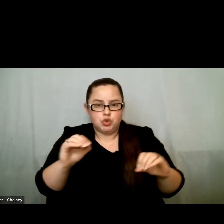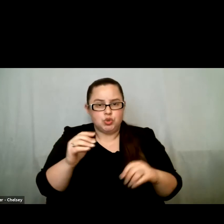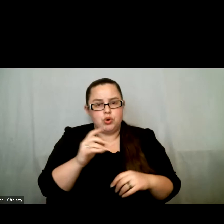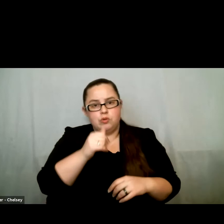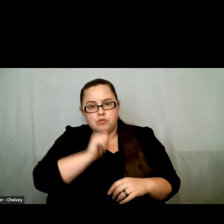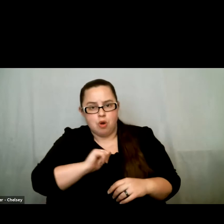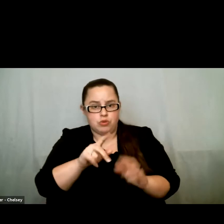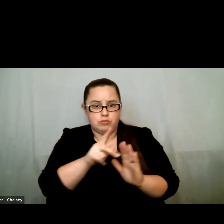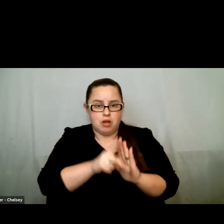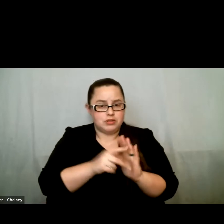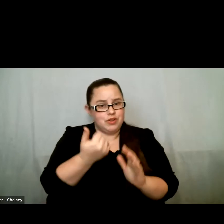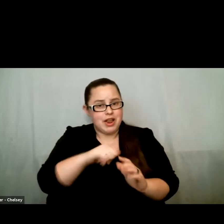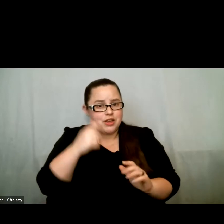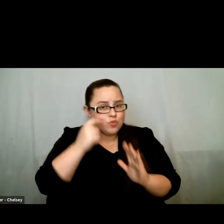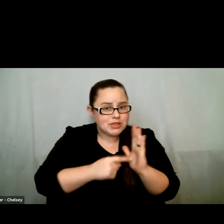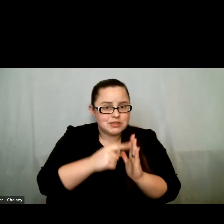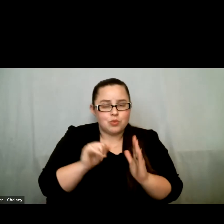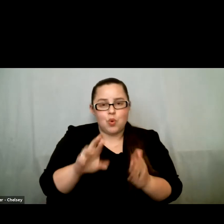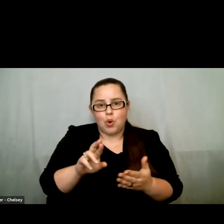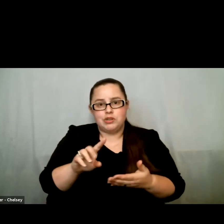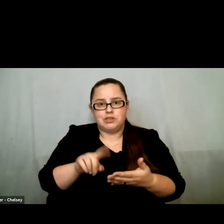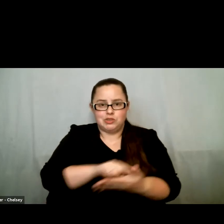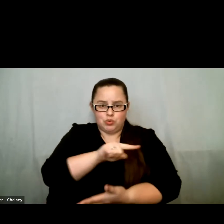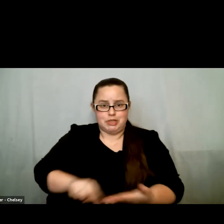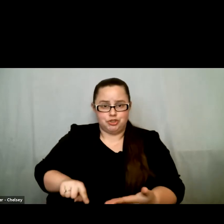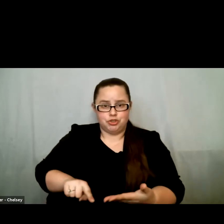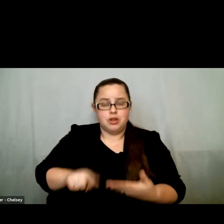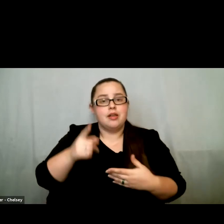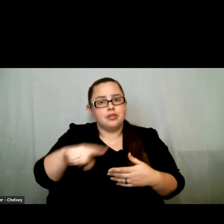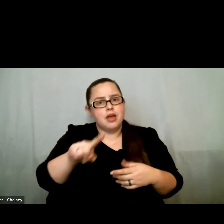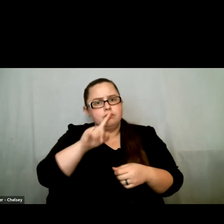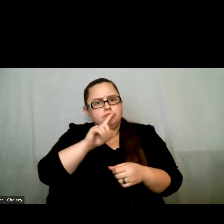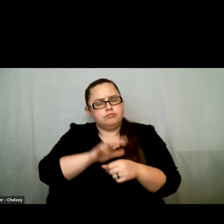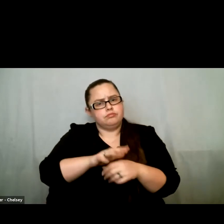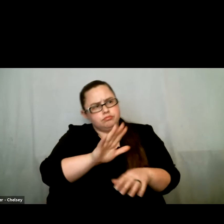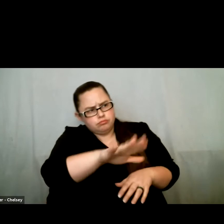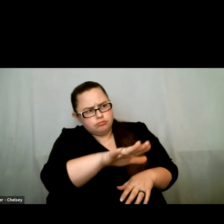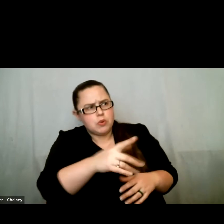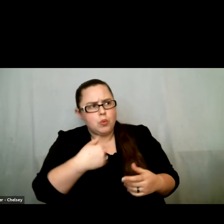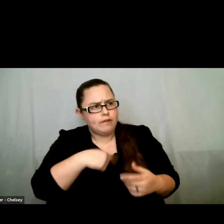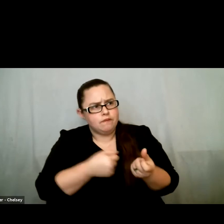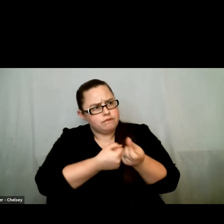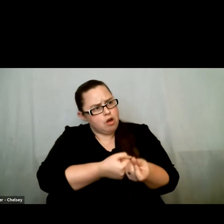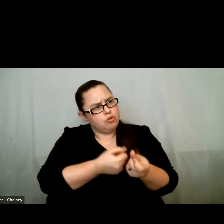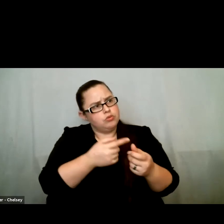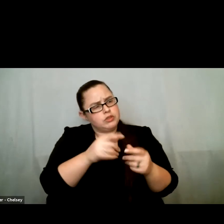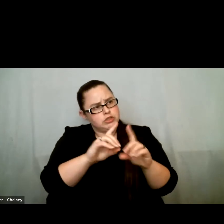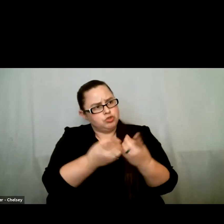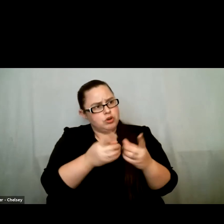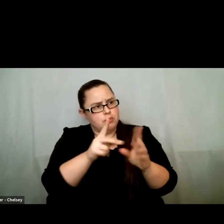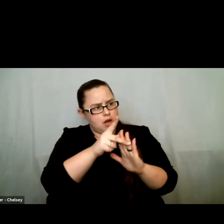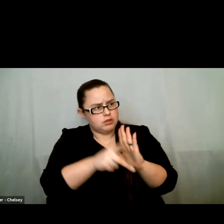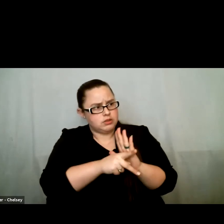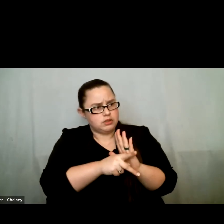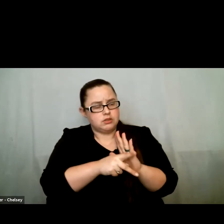of discrimination. They assured me that they do follow the district's zero tolerance on racism or discrimination. I'm